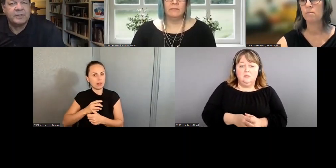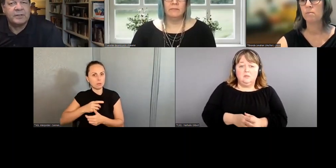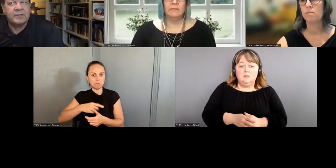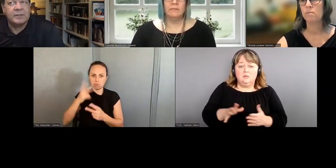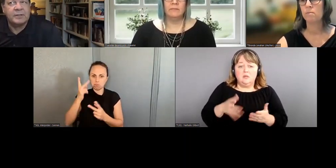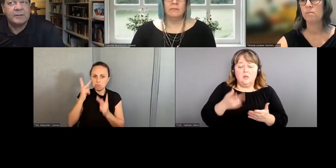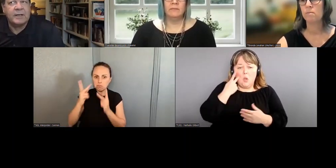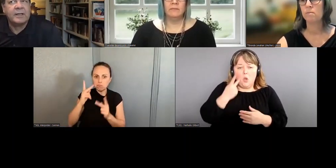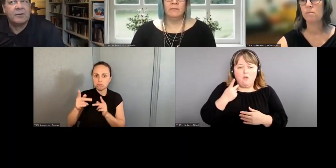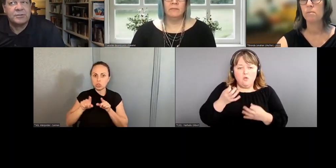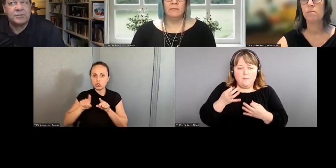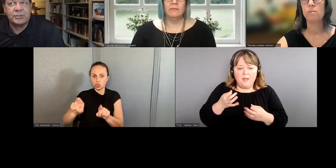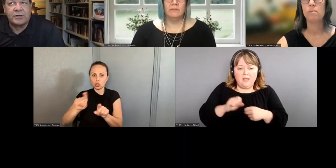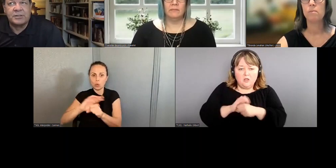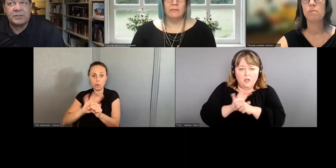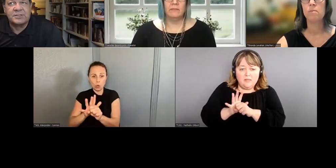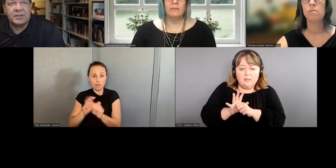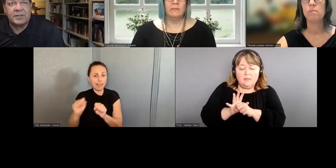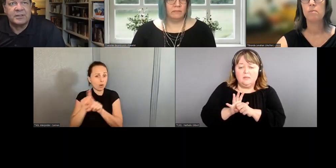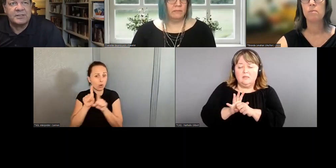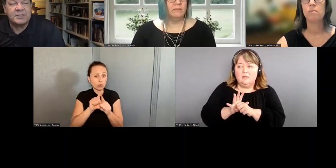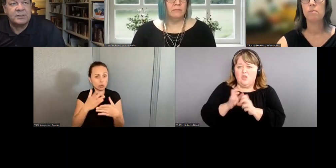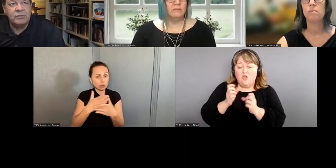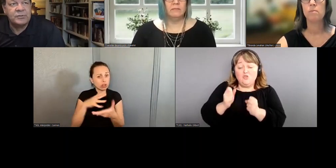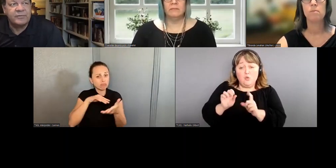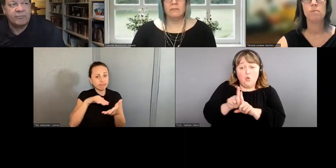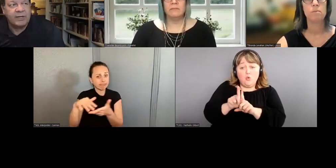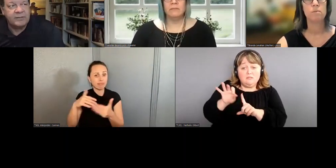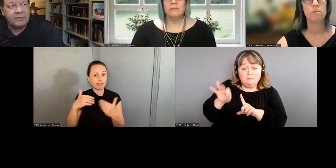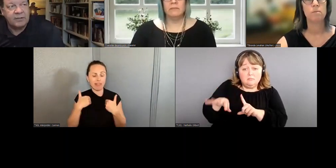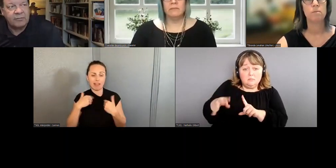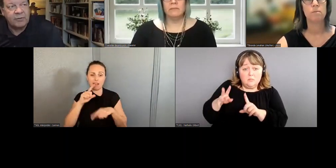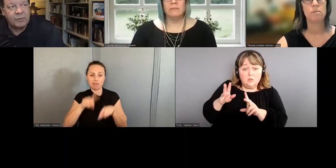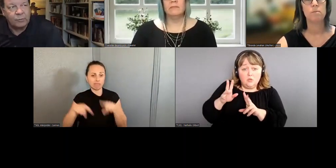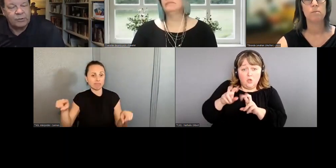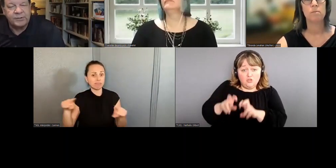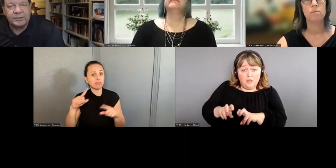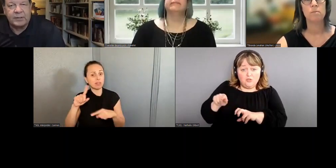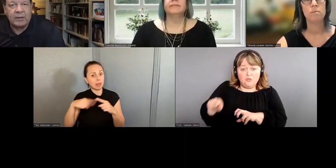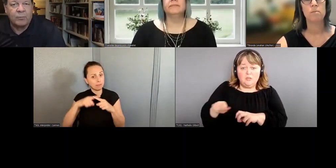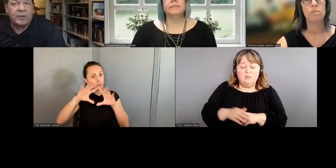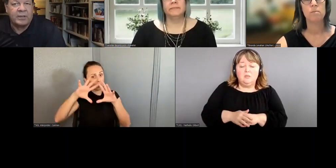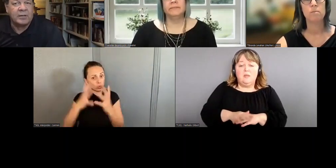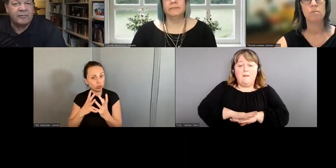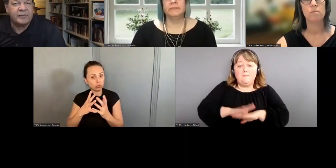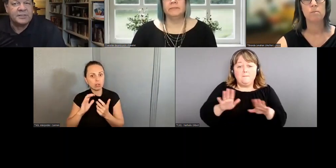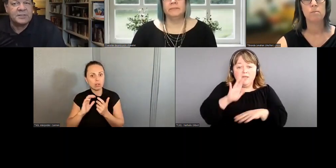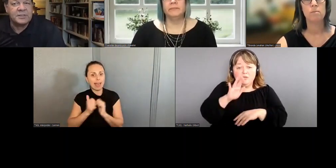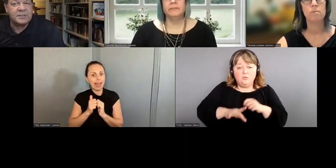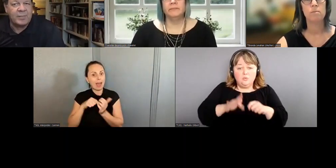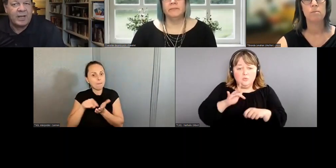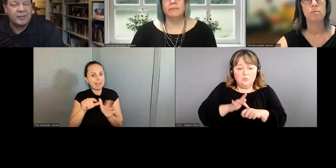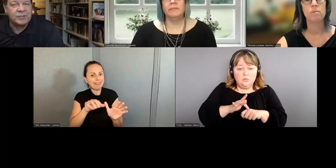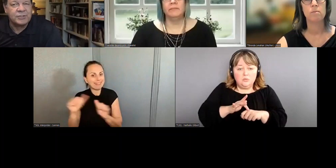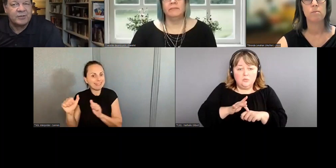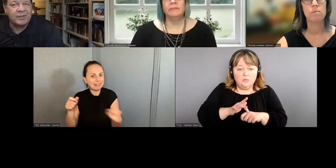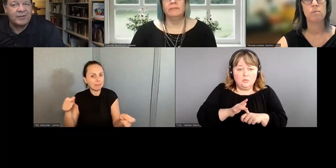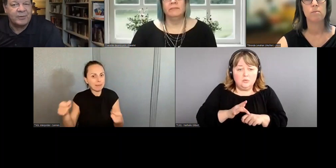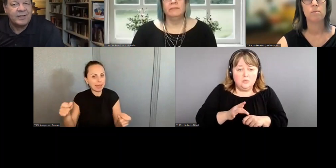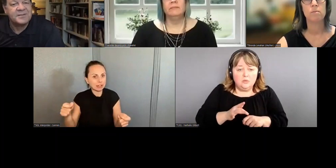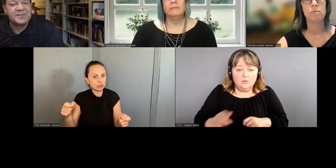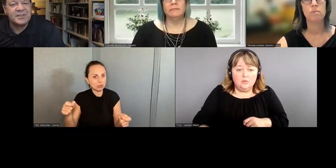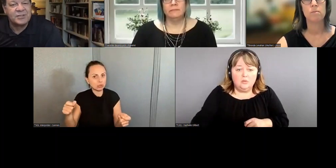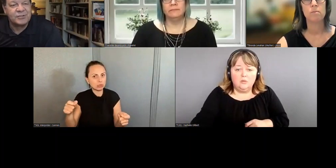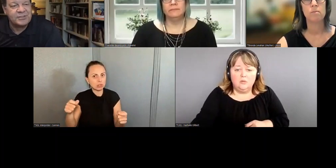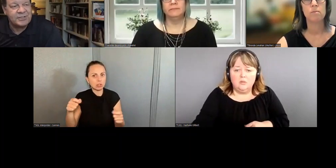And I can also share a study. There's a huge variety around the world how paid leave is managed. And we had